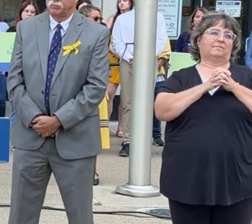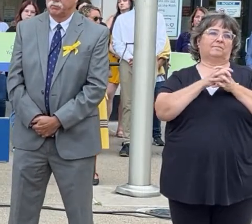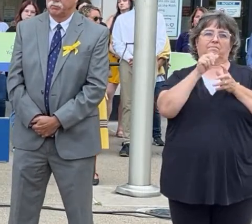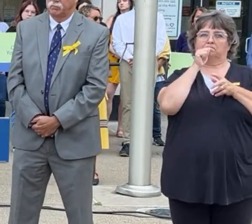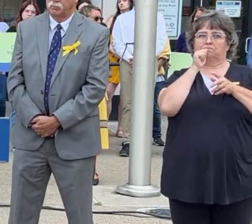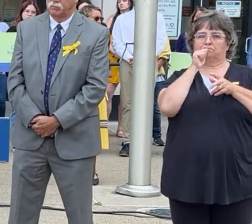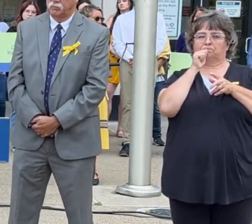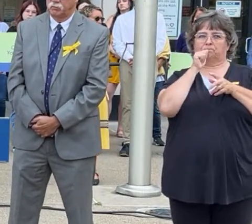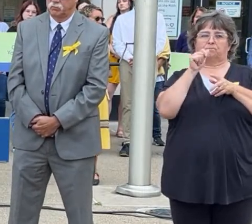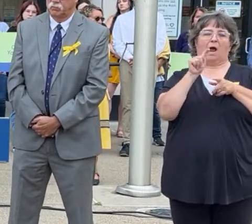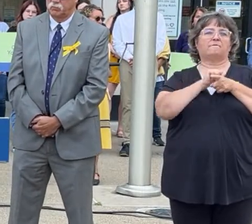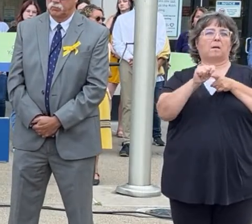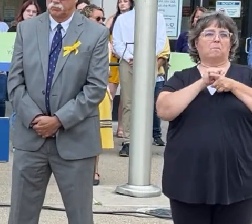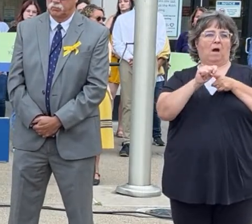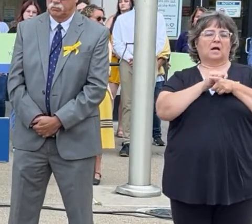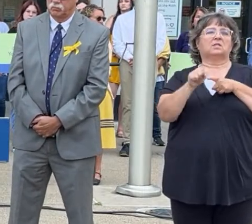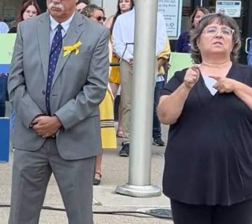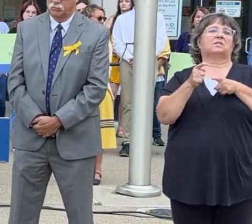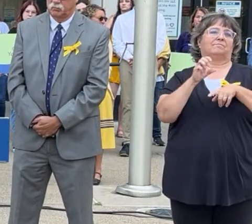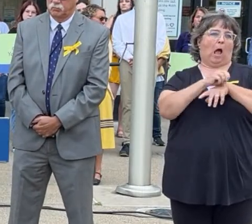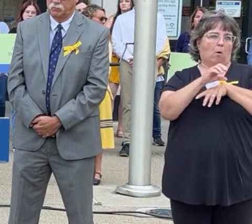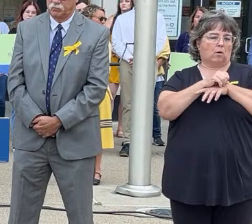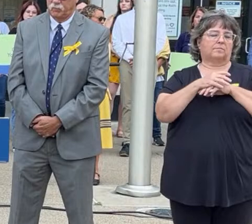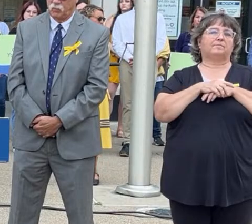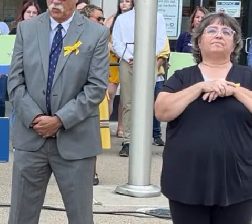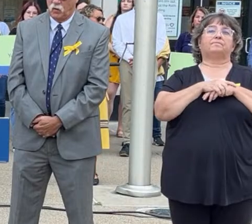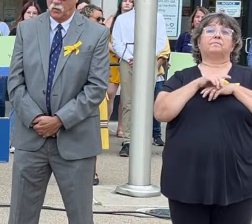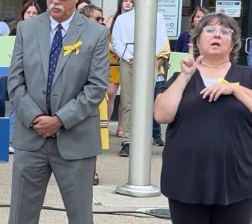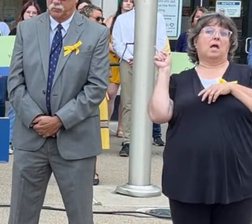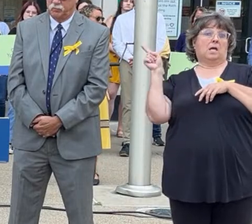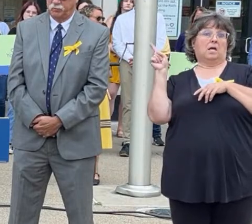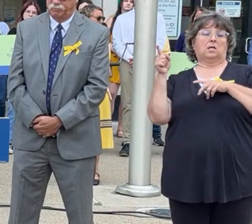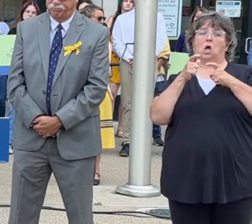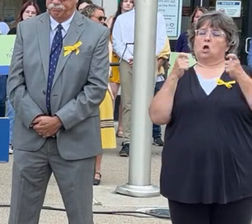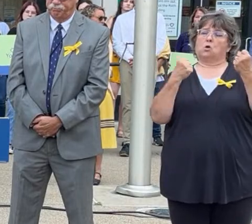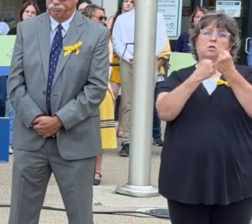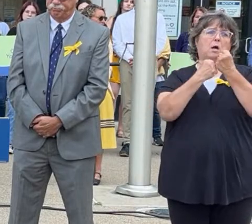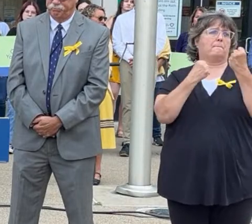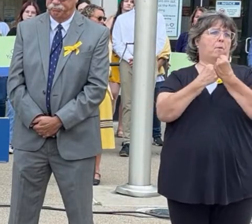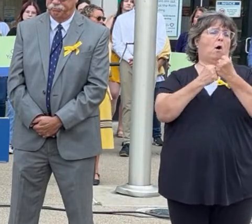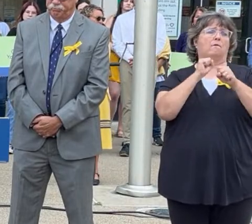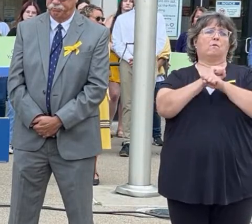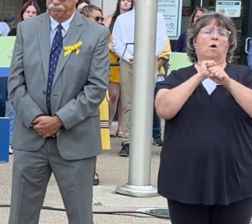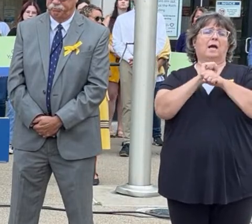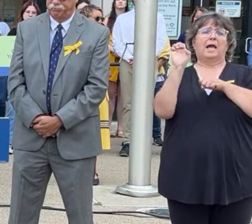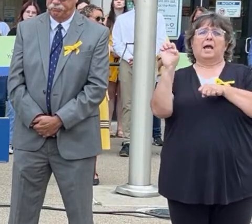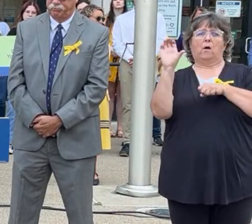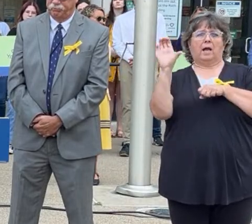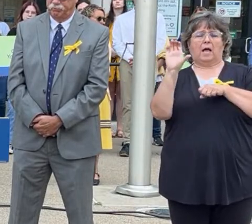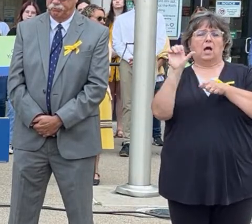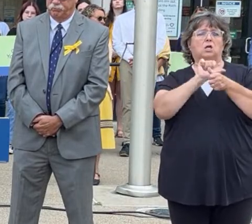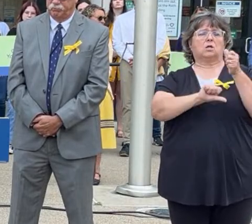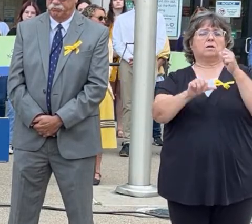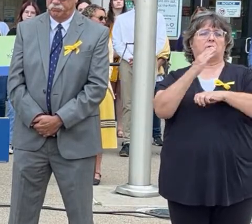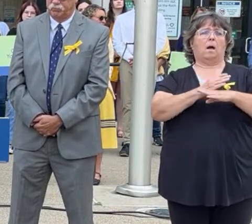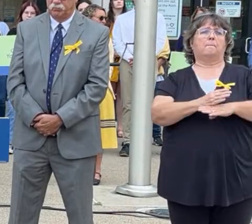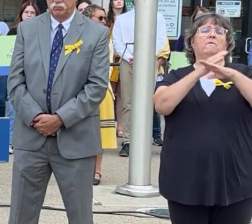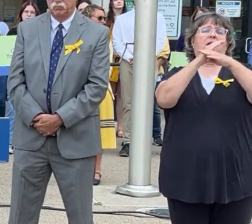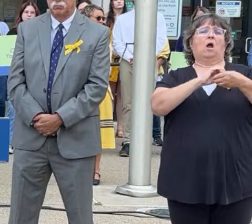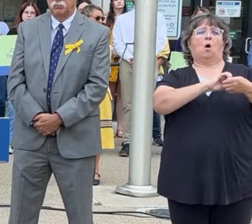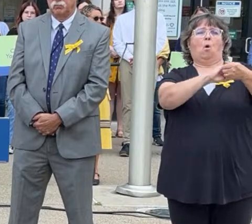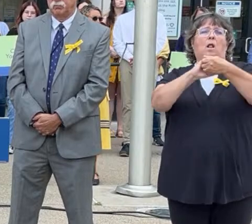private practice practitioner. Mark has been a huge supporter for the work of the Erie County Suicide Prevention